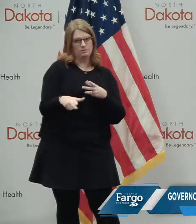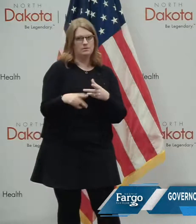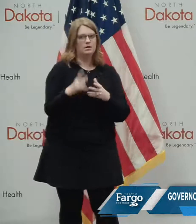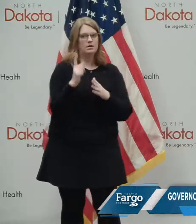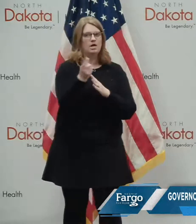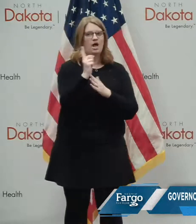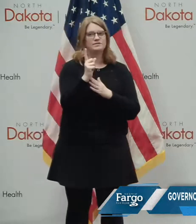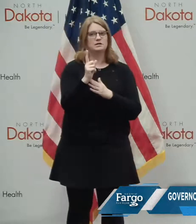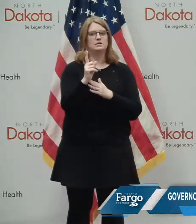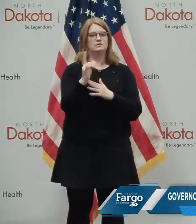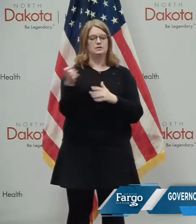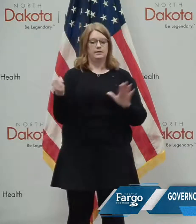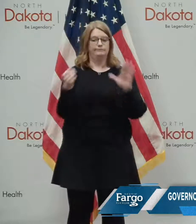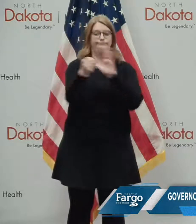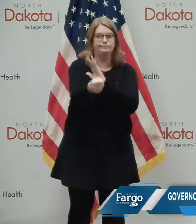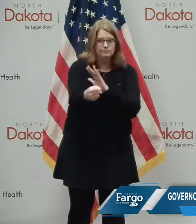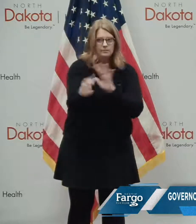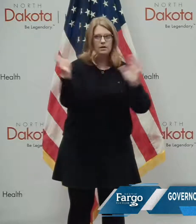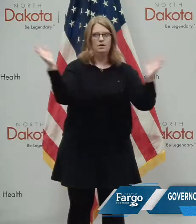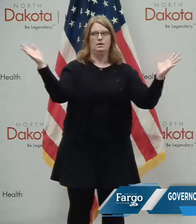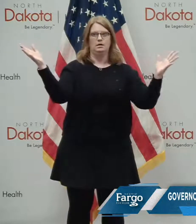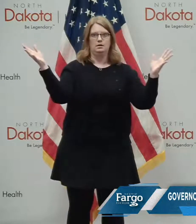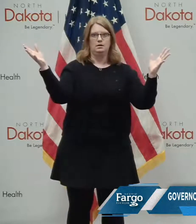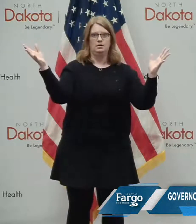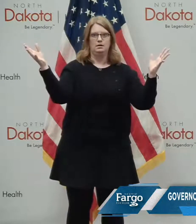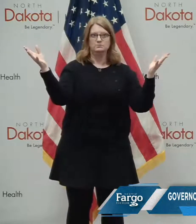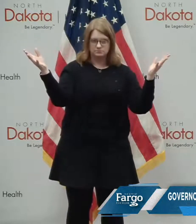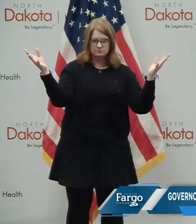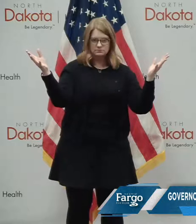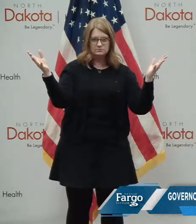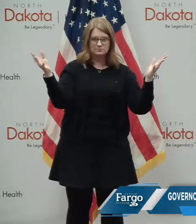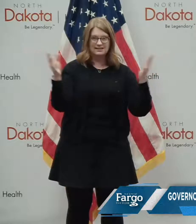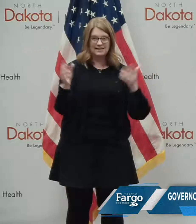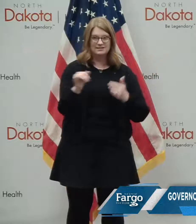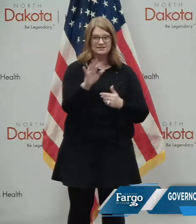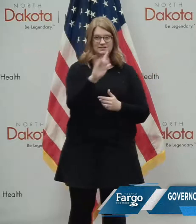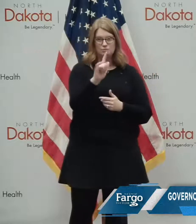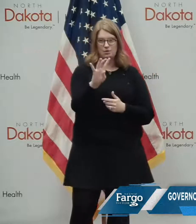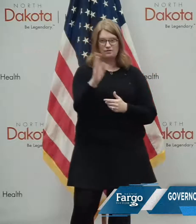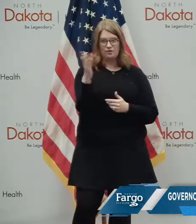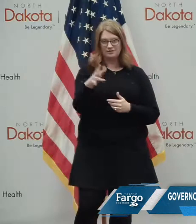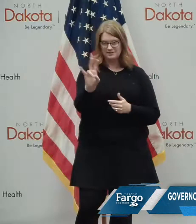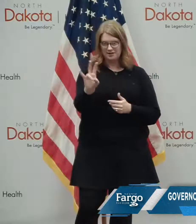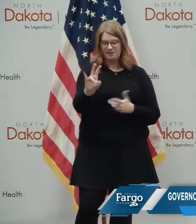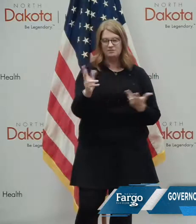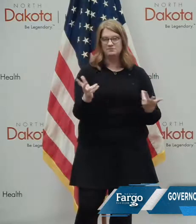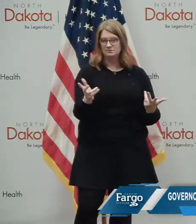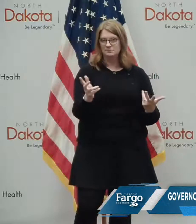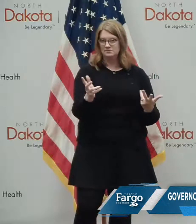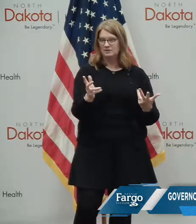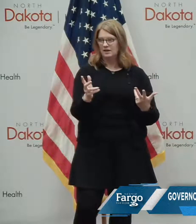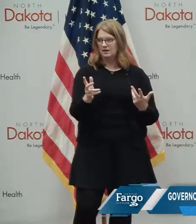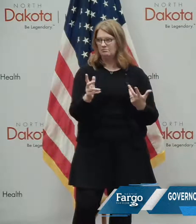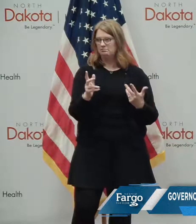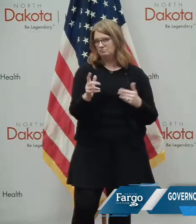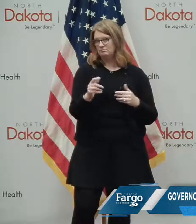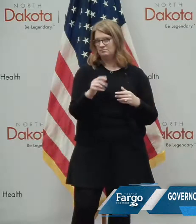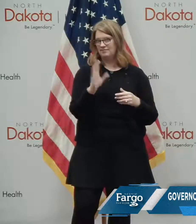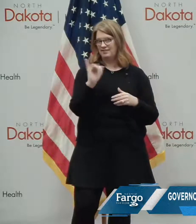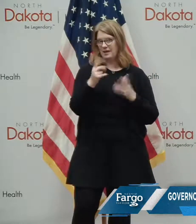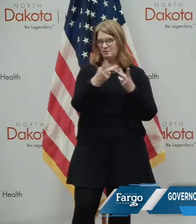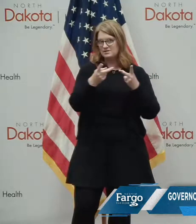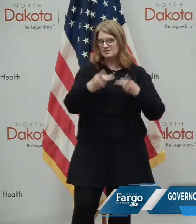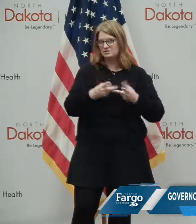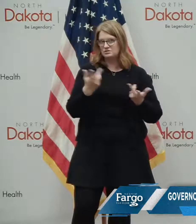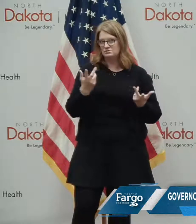position where that guy is, it is 7 by 24. I mean, again, people get in these positions and they're not really even hardly allowed